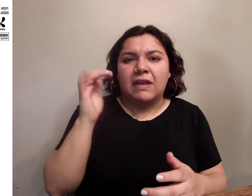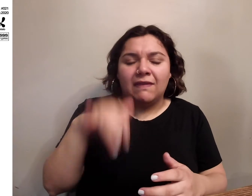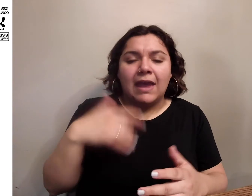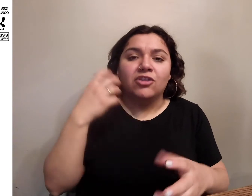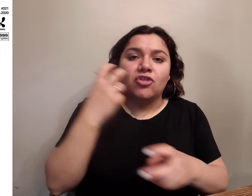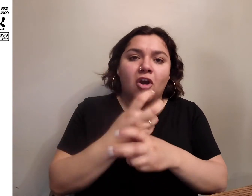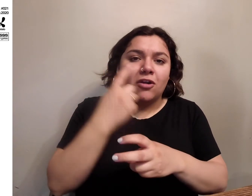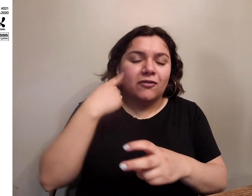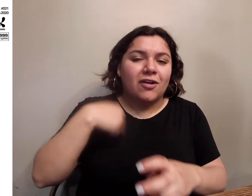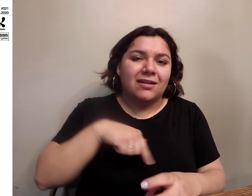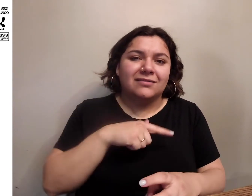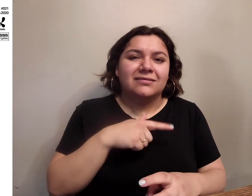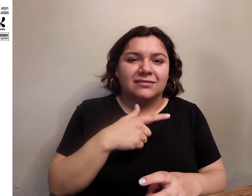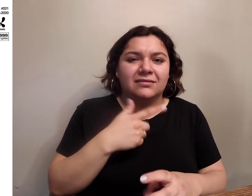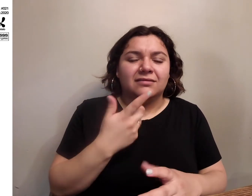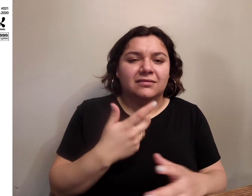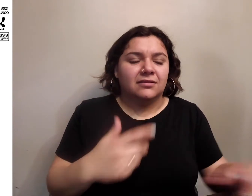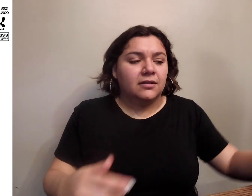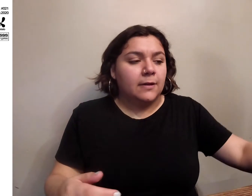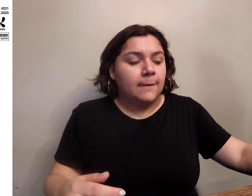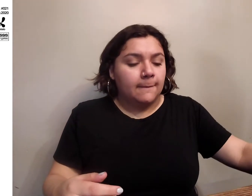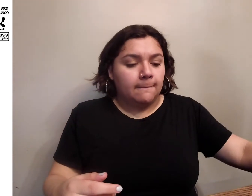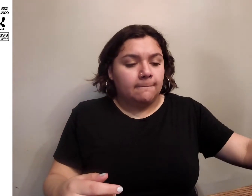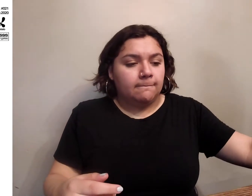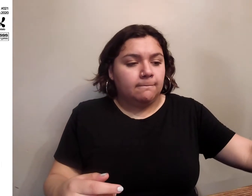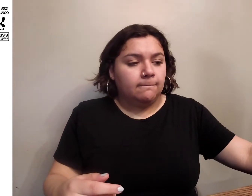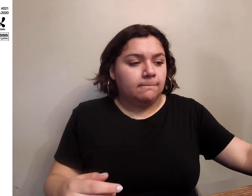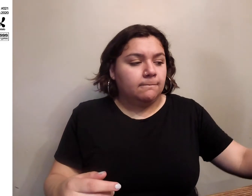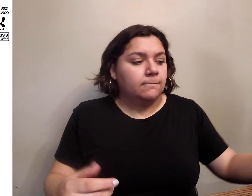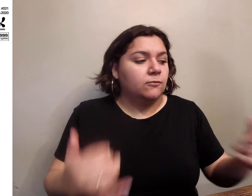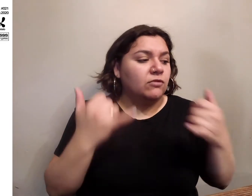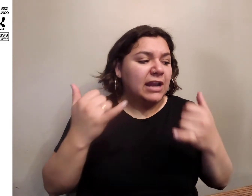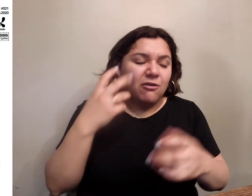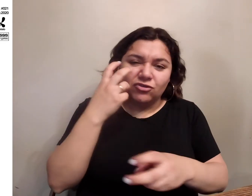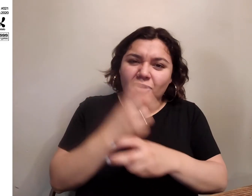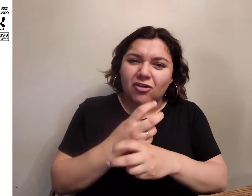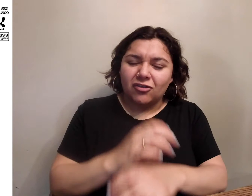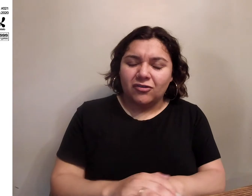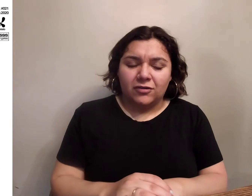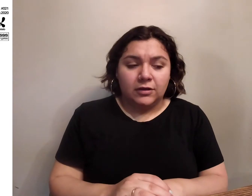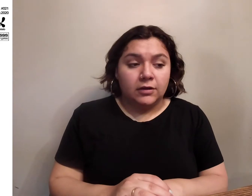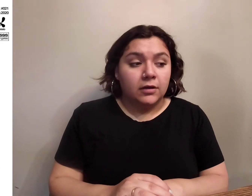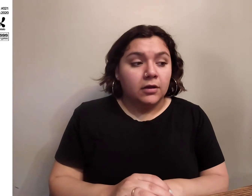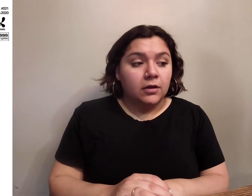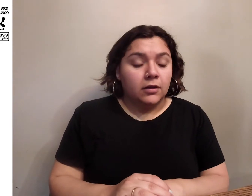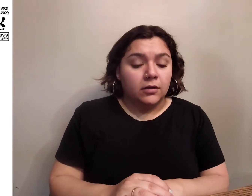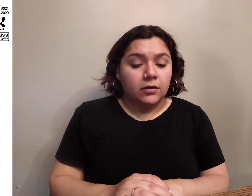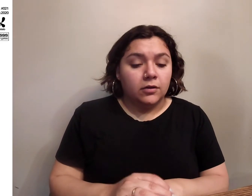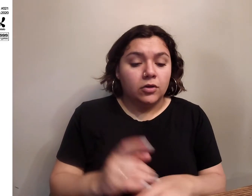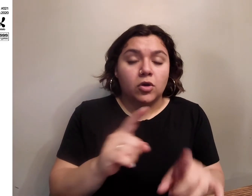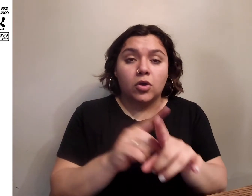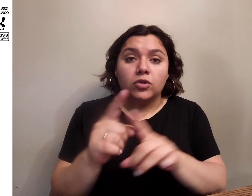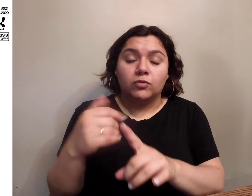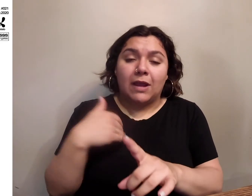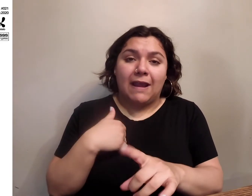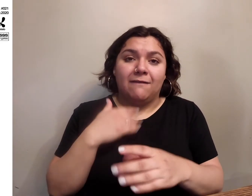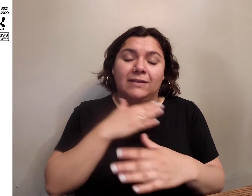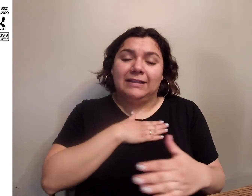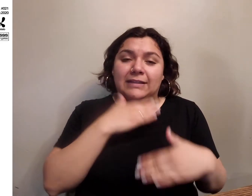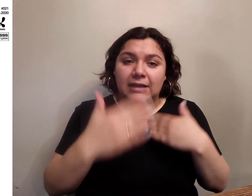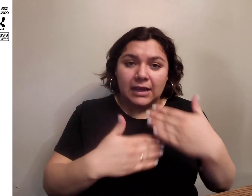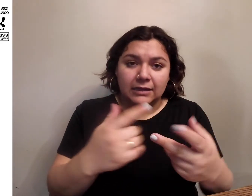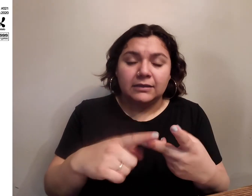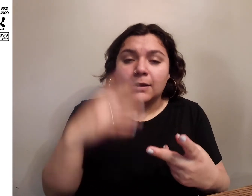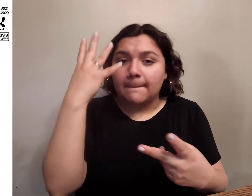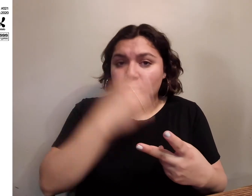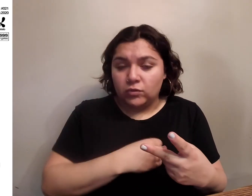to be swimming in this place right now. But then there's this kindness or beauty